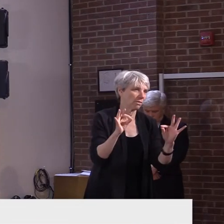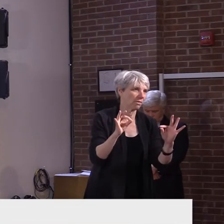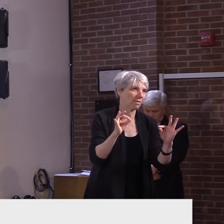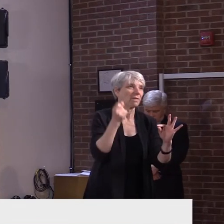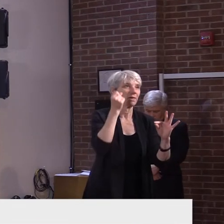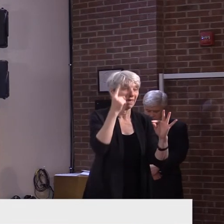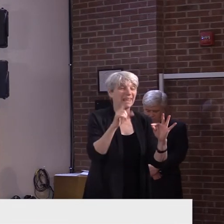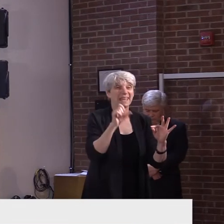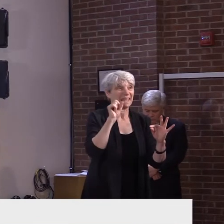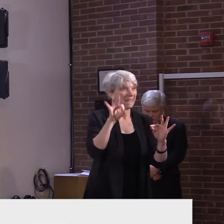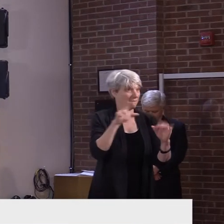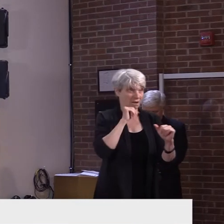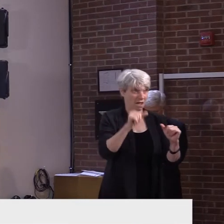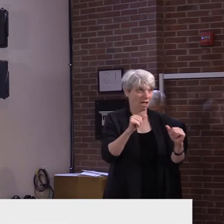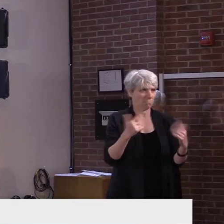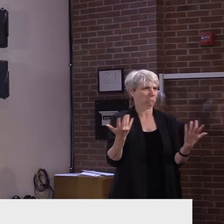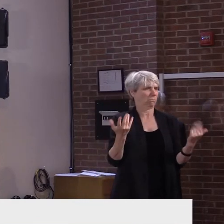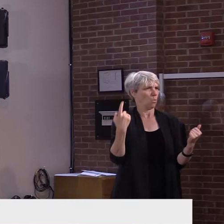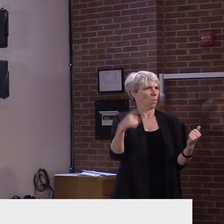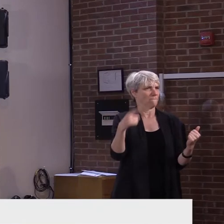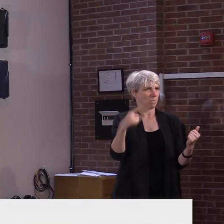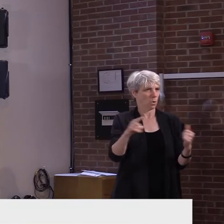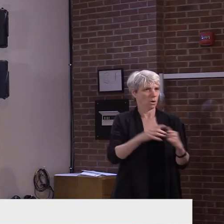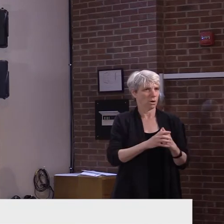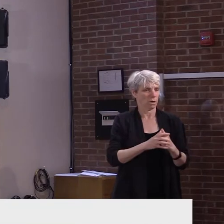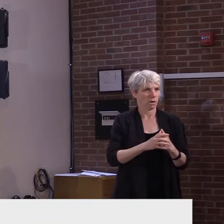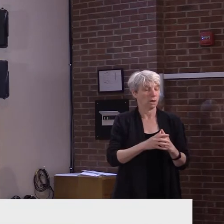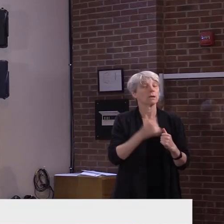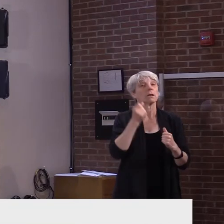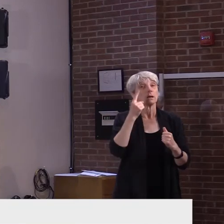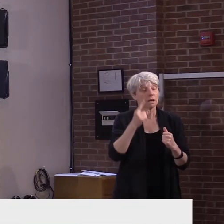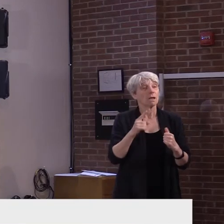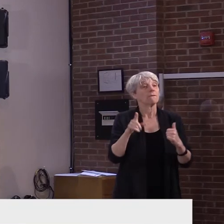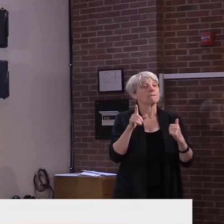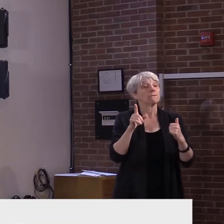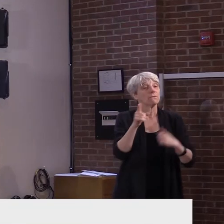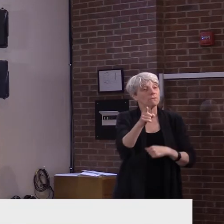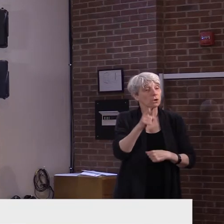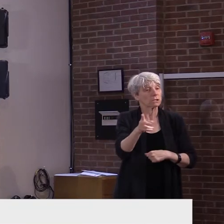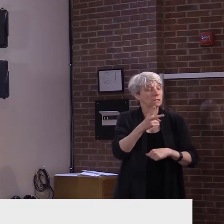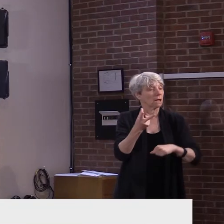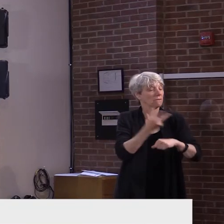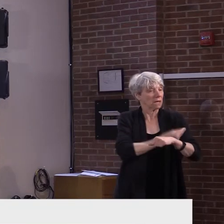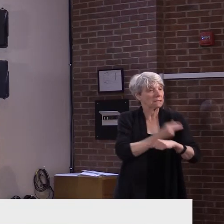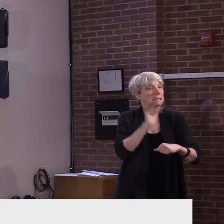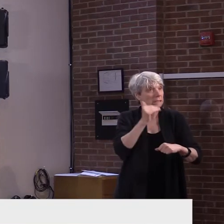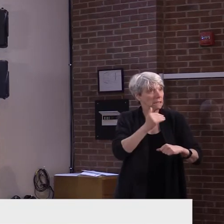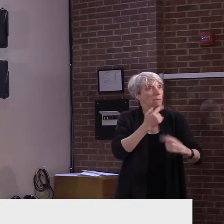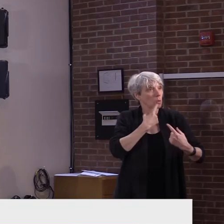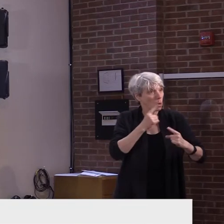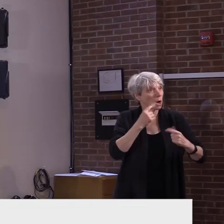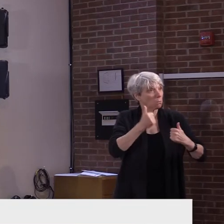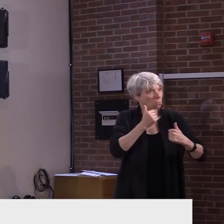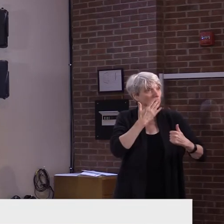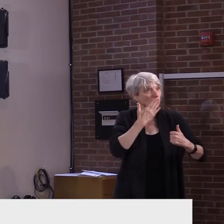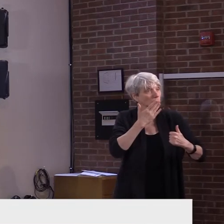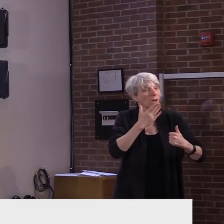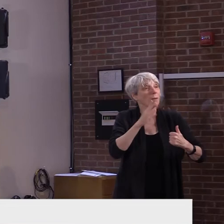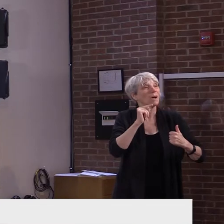are doing now, but presumably might need help in continuing to do so after a certain number of